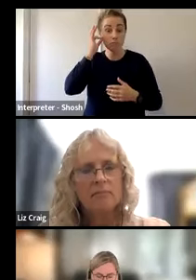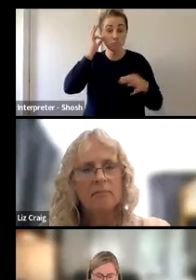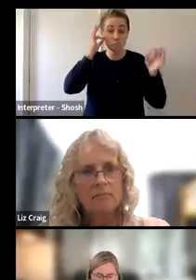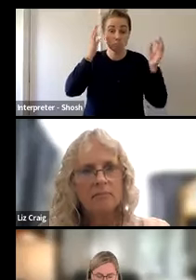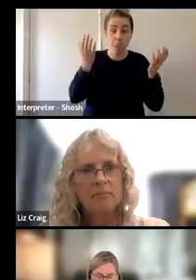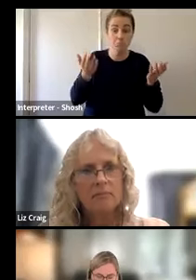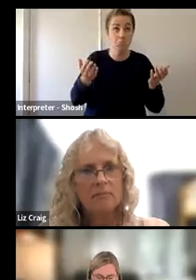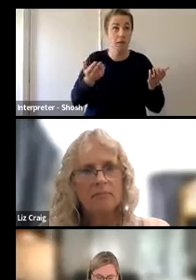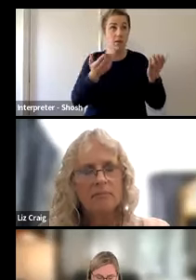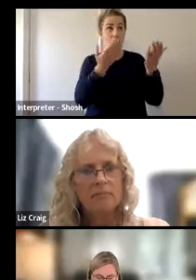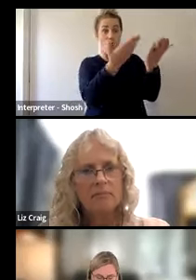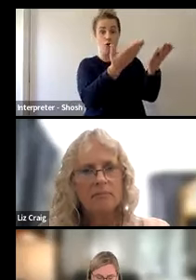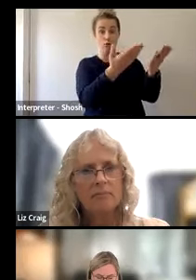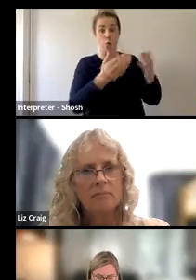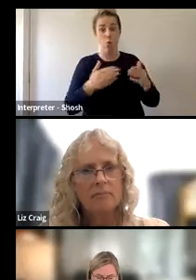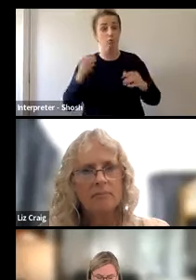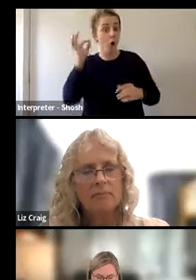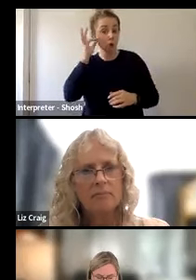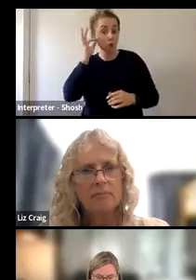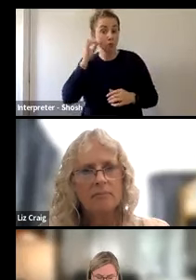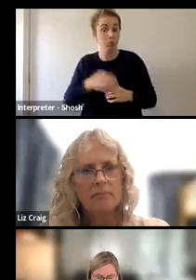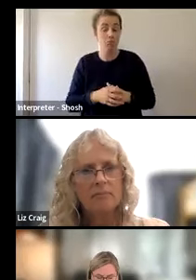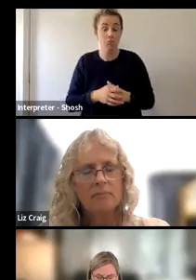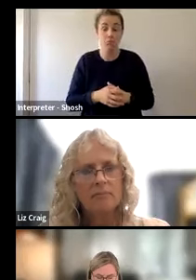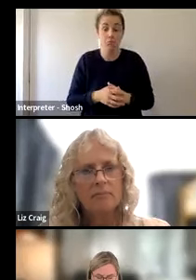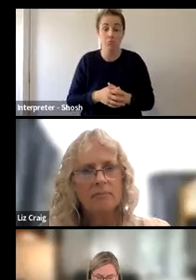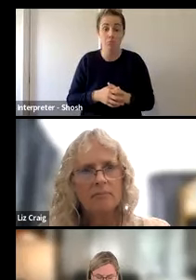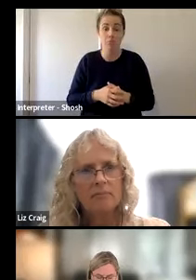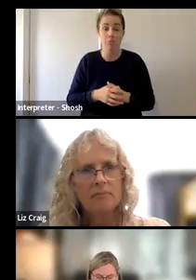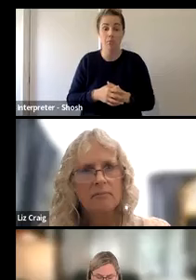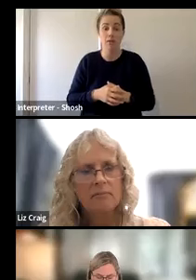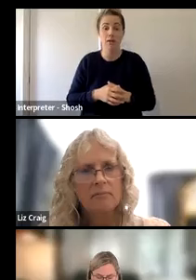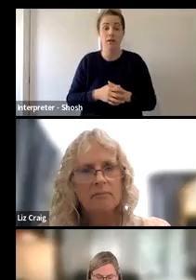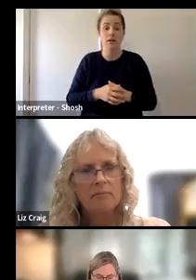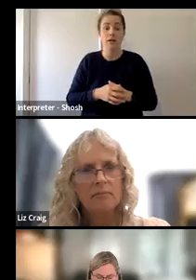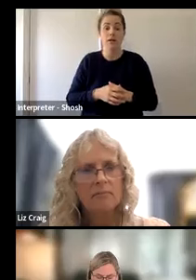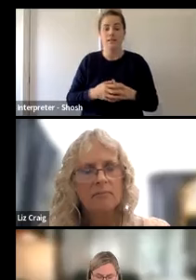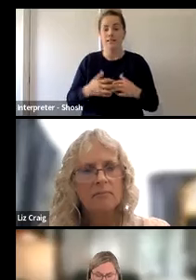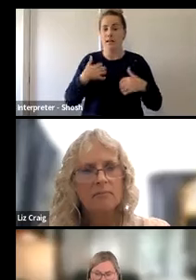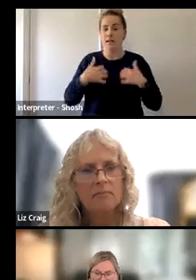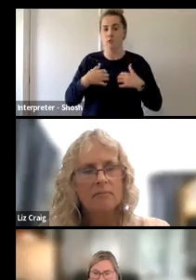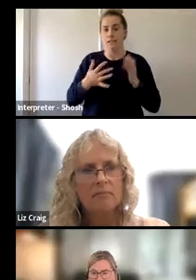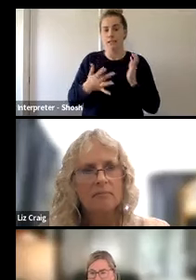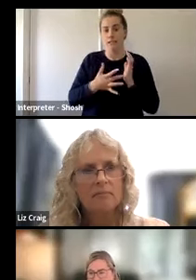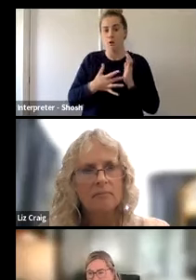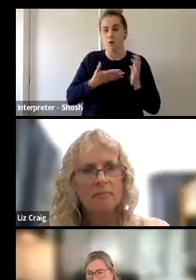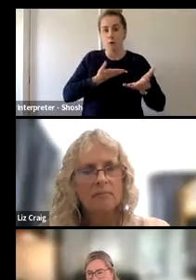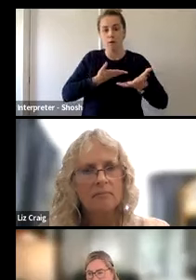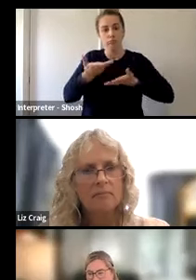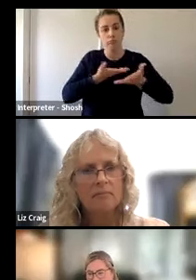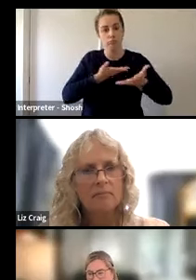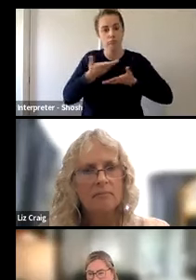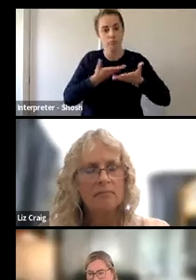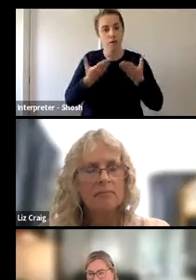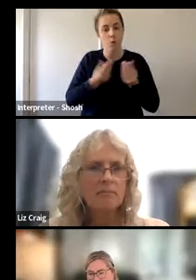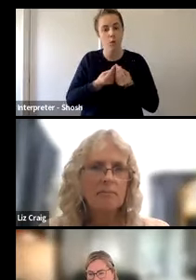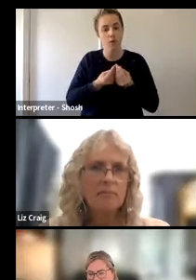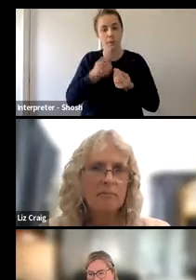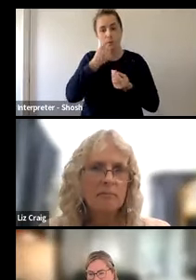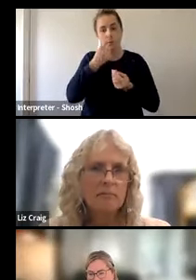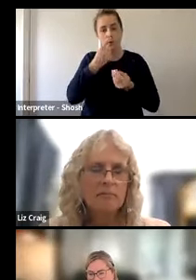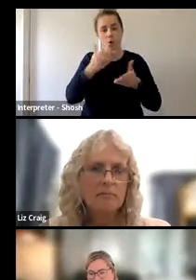headphones. Air catch is a very interesting piece of technology that's coming forward that we're currently in conversation with the people